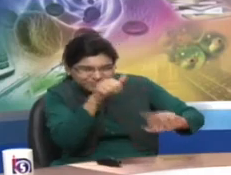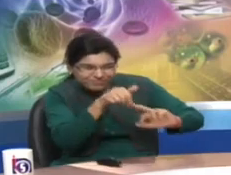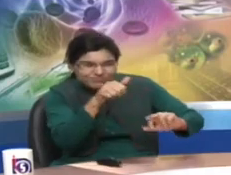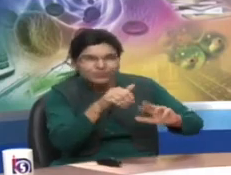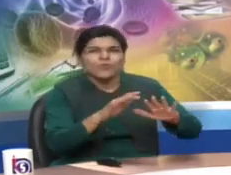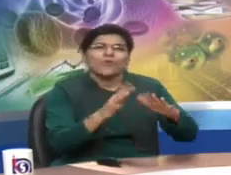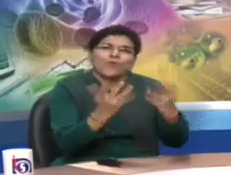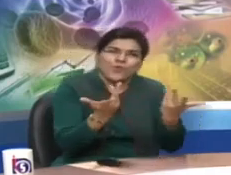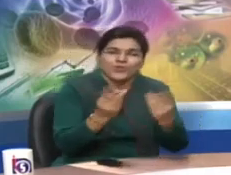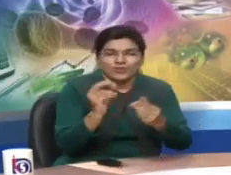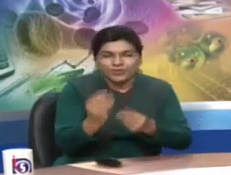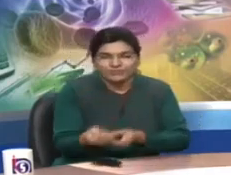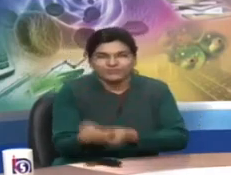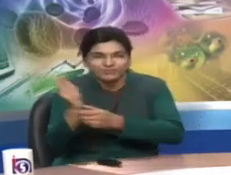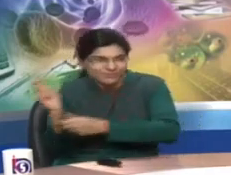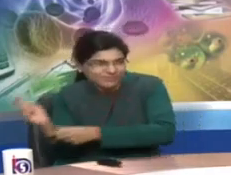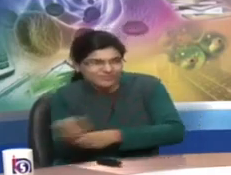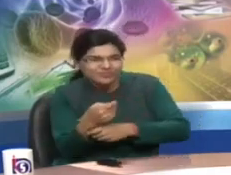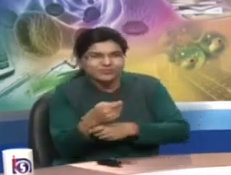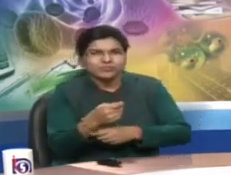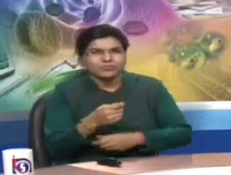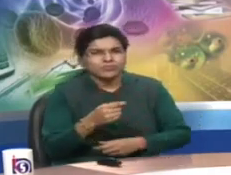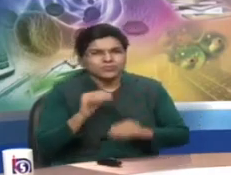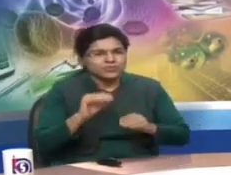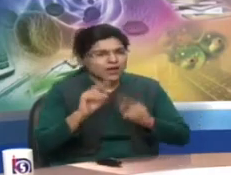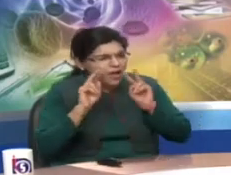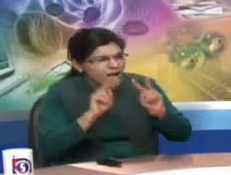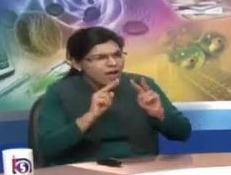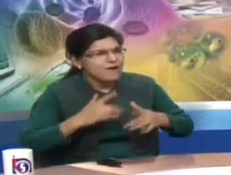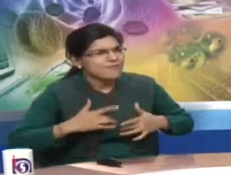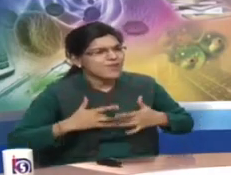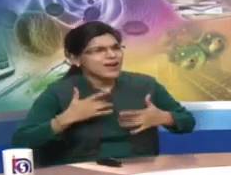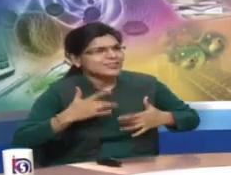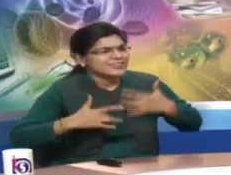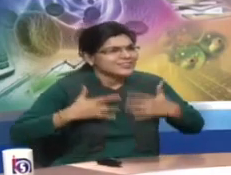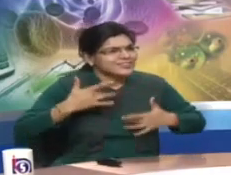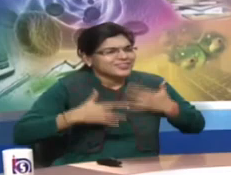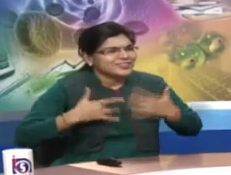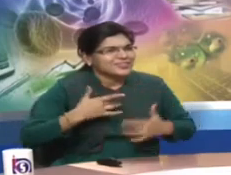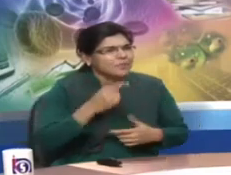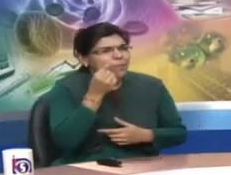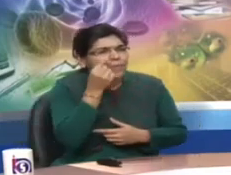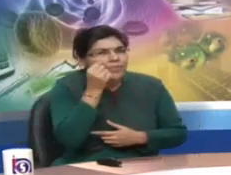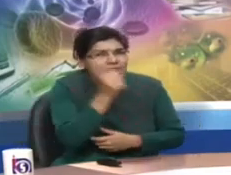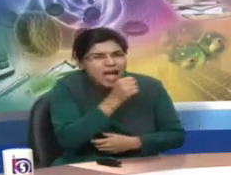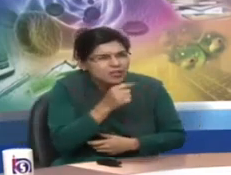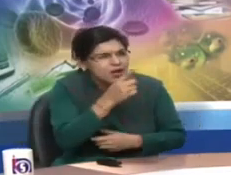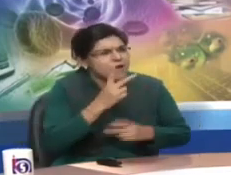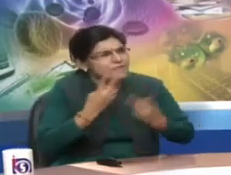the river where the men cook mouth-watering food, of playing marbles and gilli